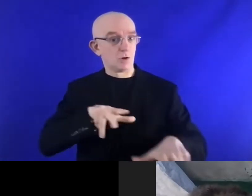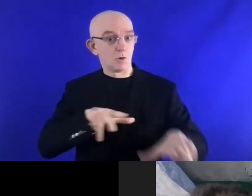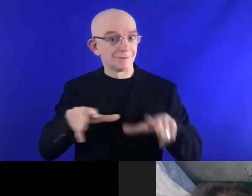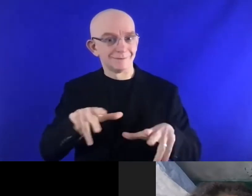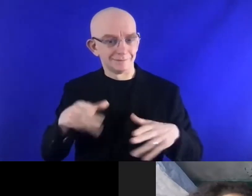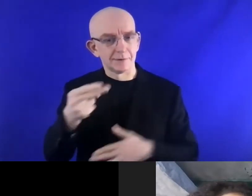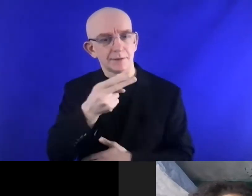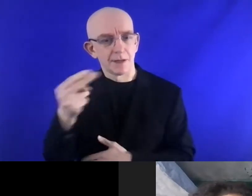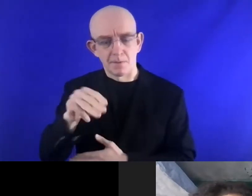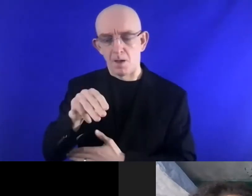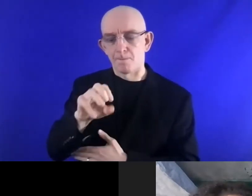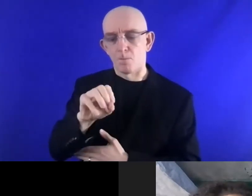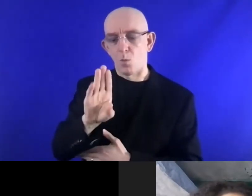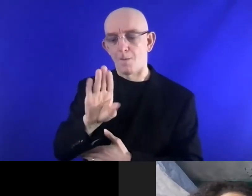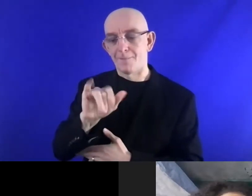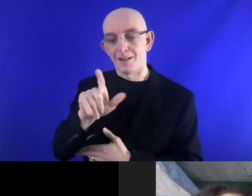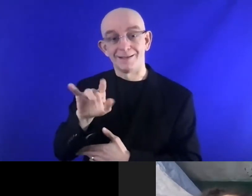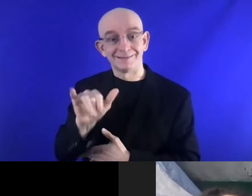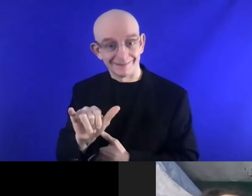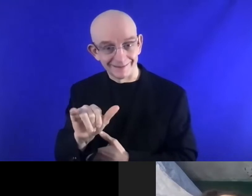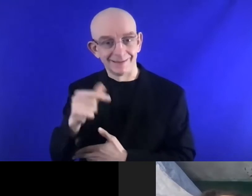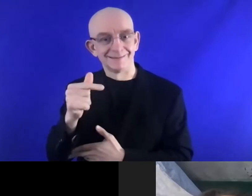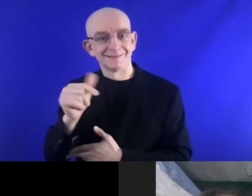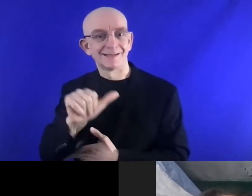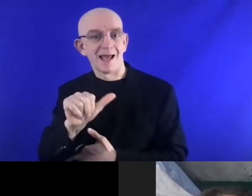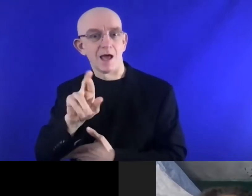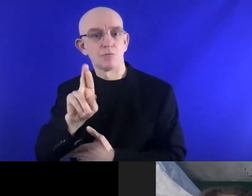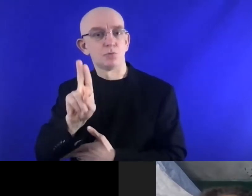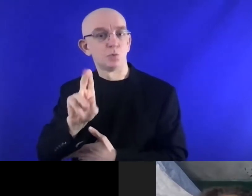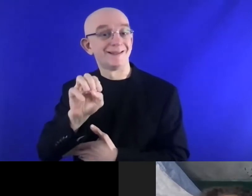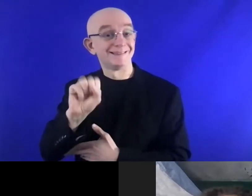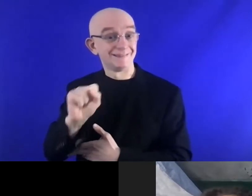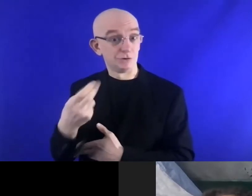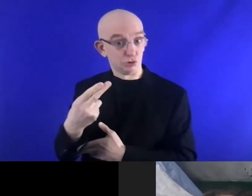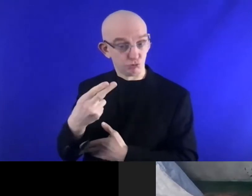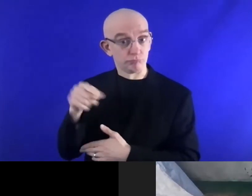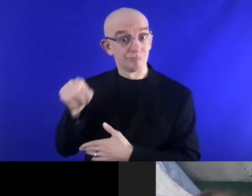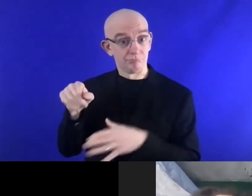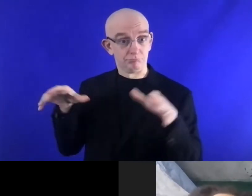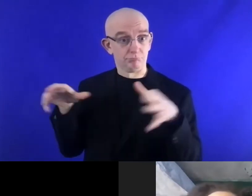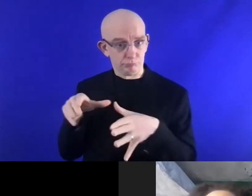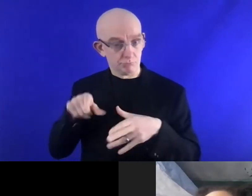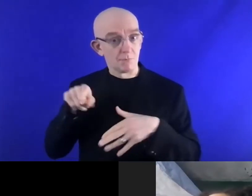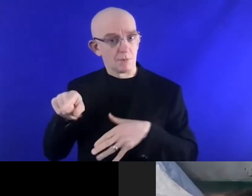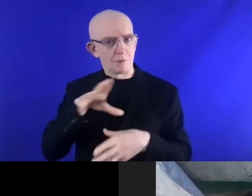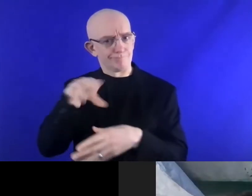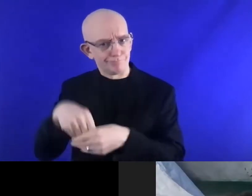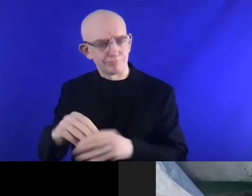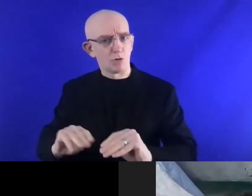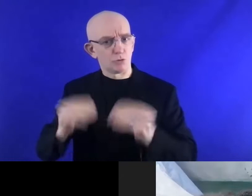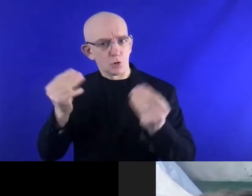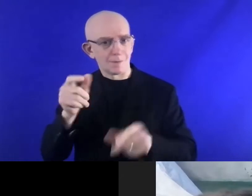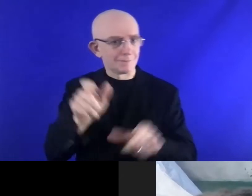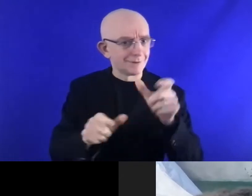Network. These are amazing people. Who else do we have with us today? Well, it's an